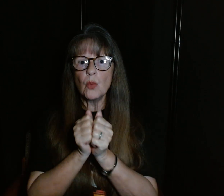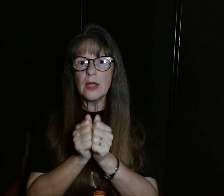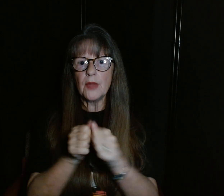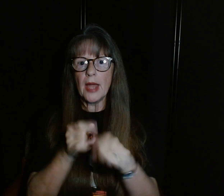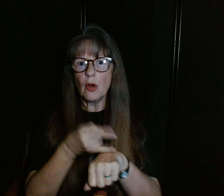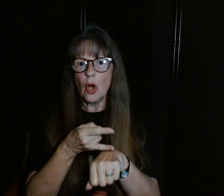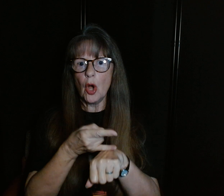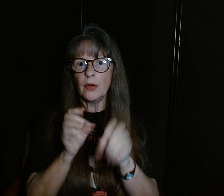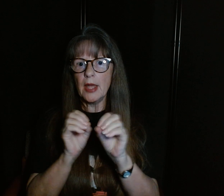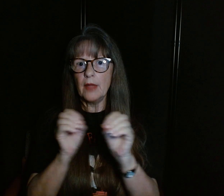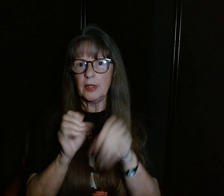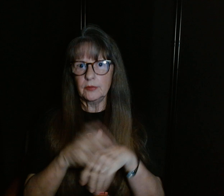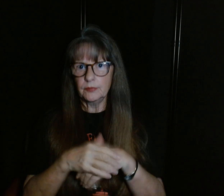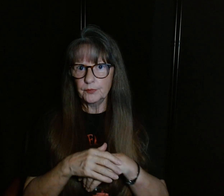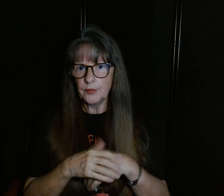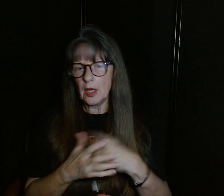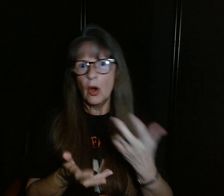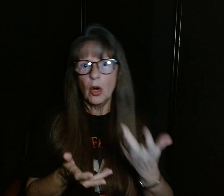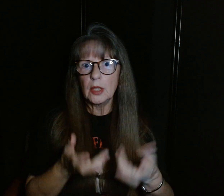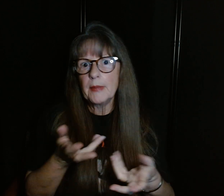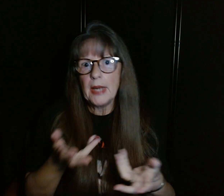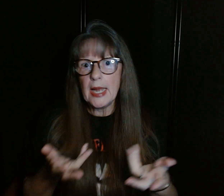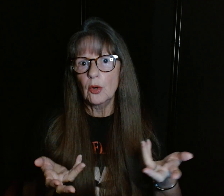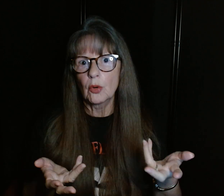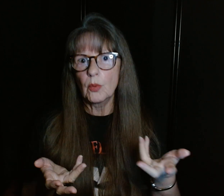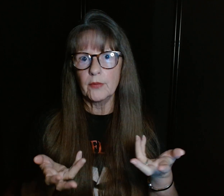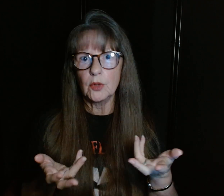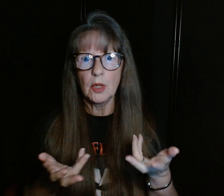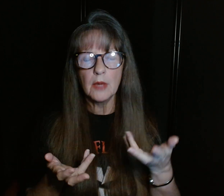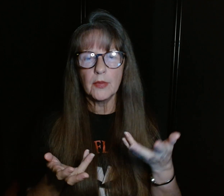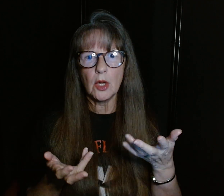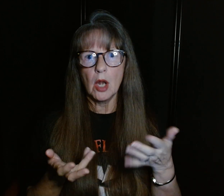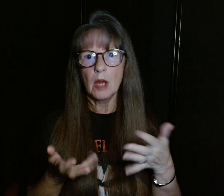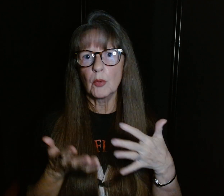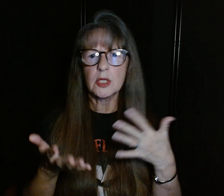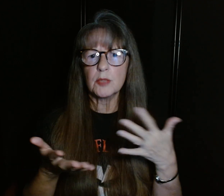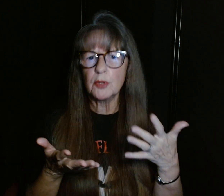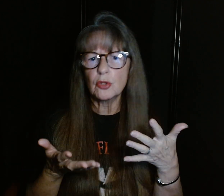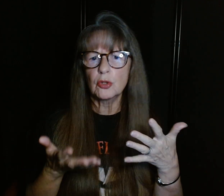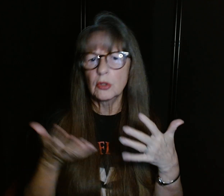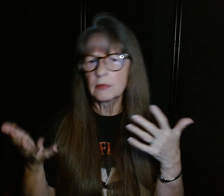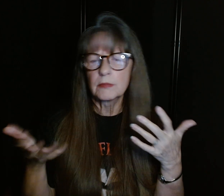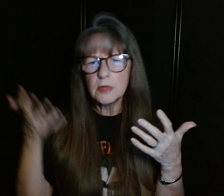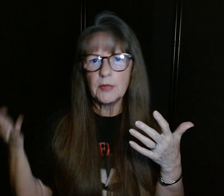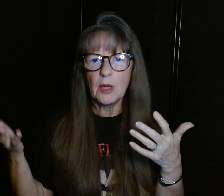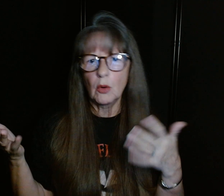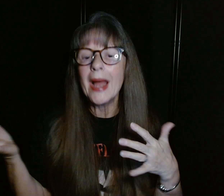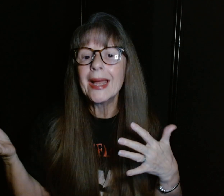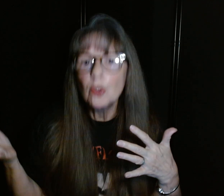with alcohol, nothing. Like a hard lemonade or whatever they call them, or a spritzer or something, or a wine